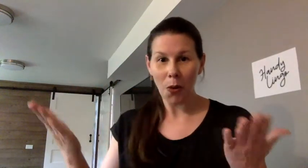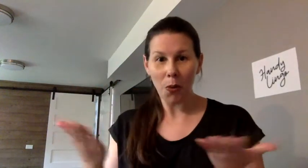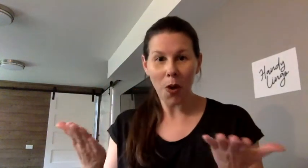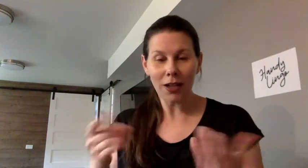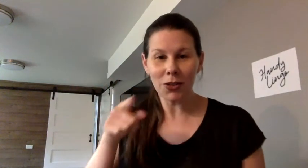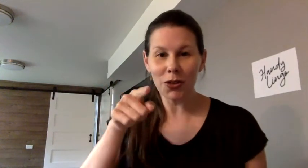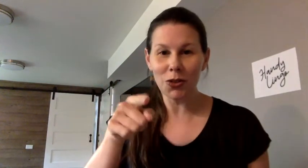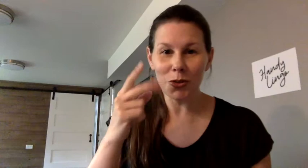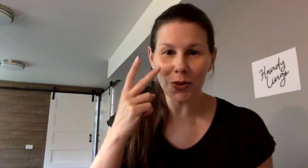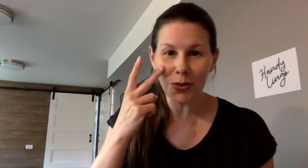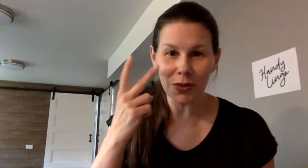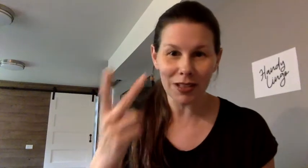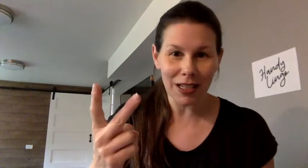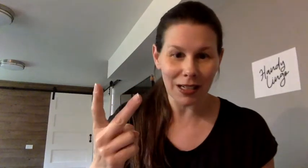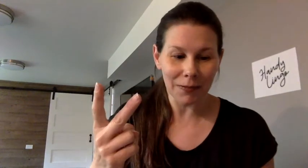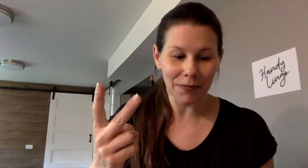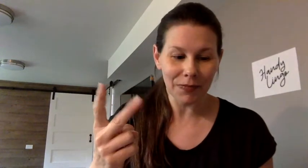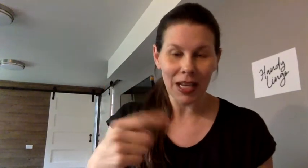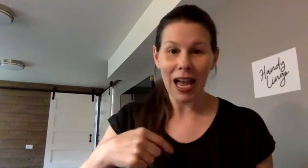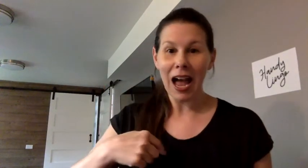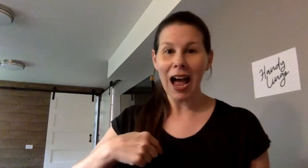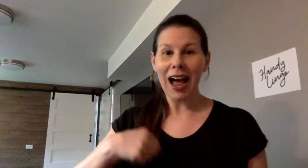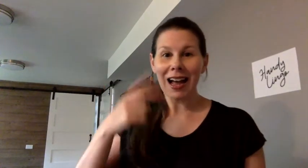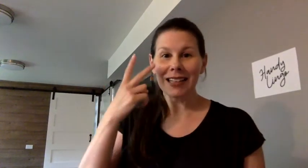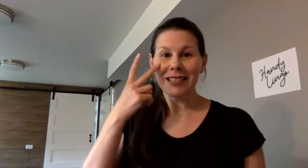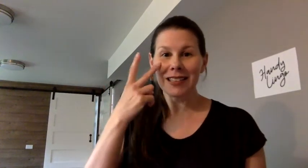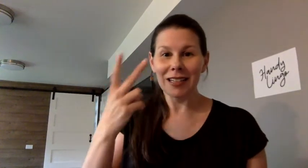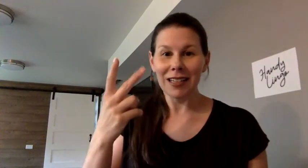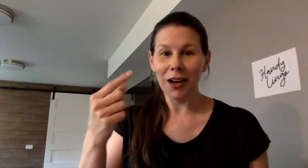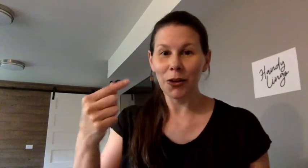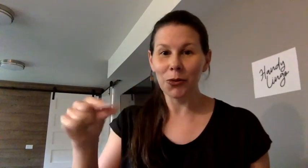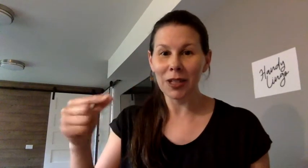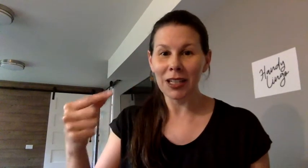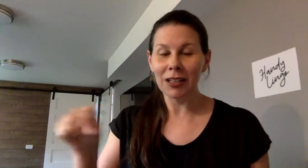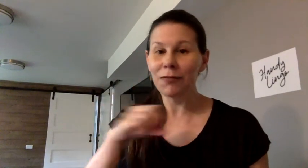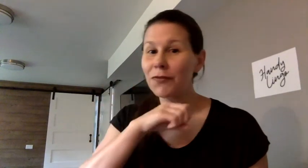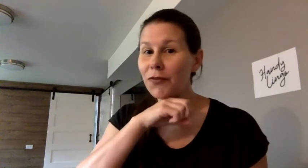what do you see? I see a green